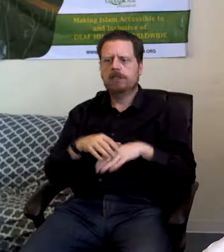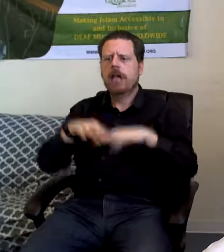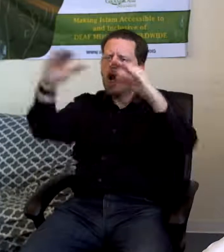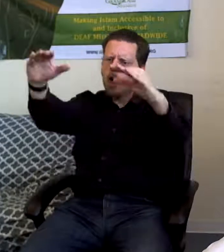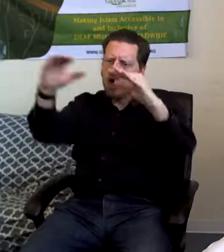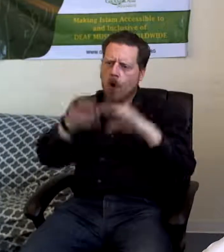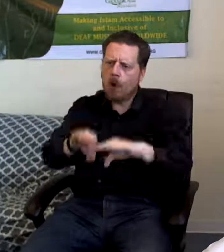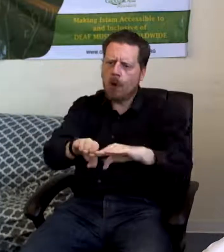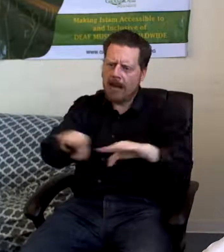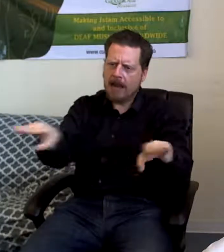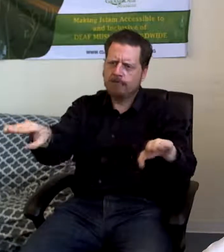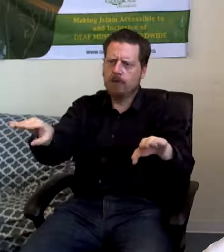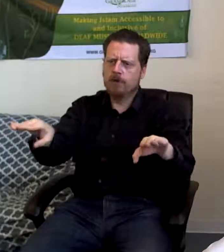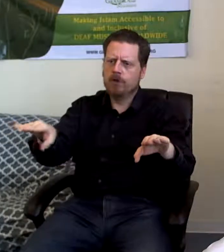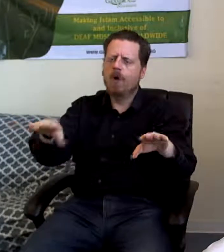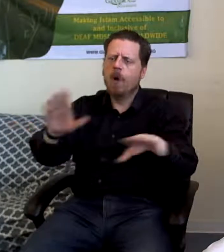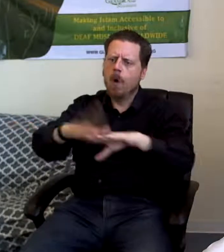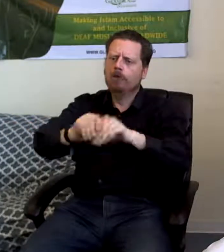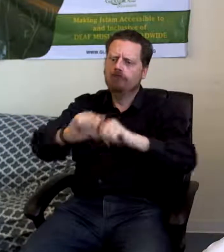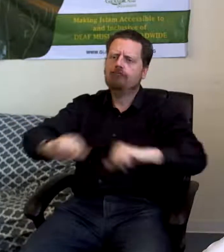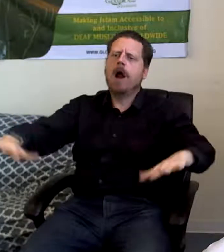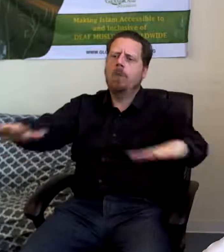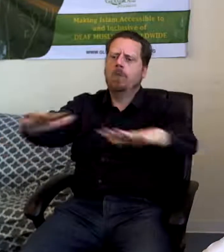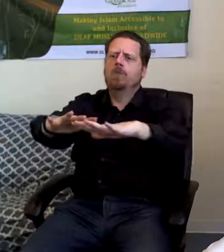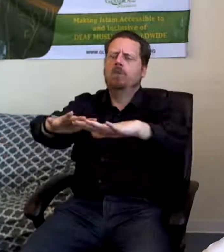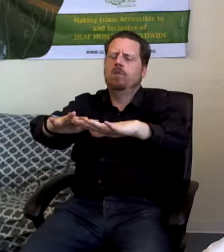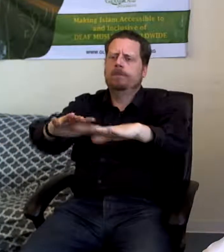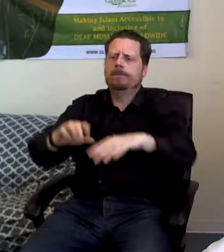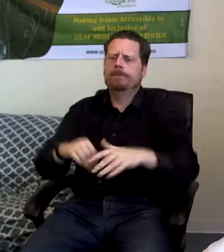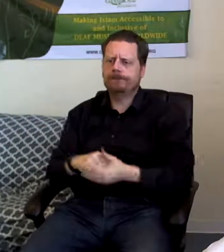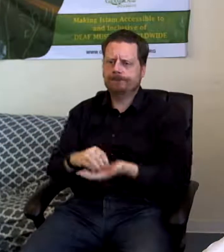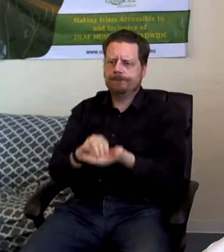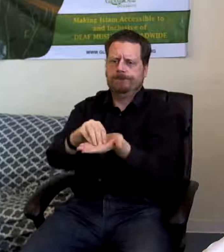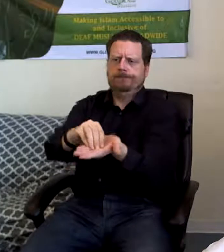level area in the ground,